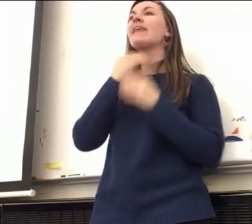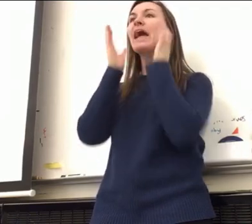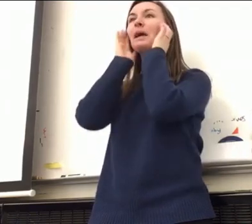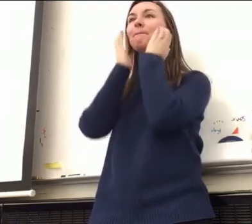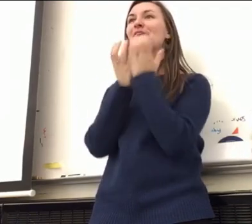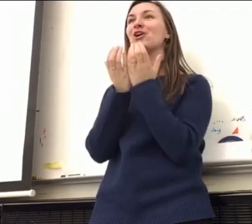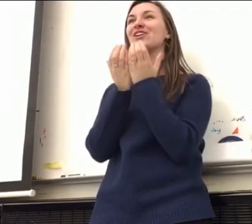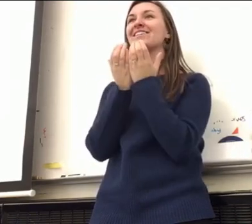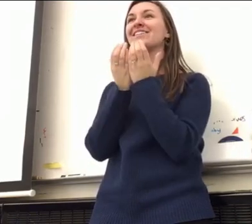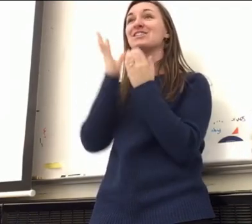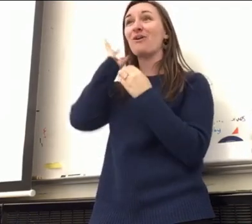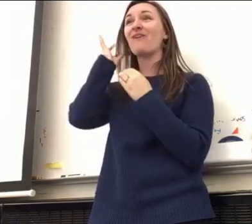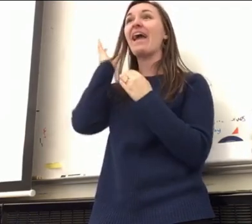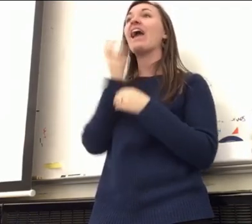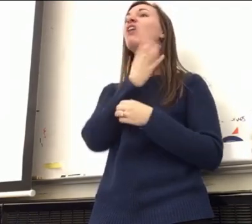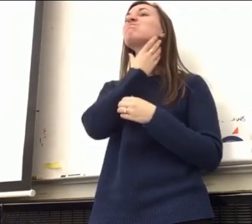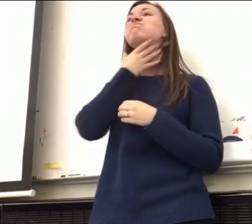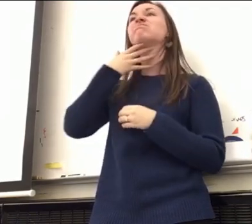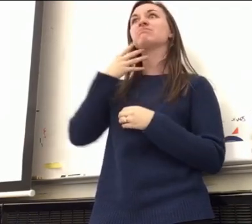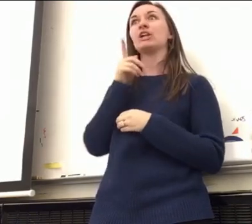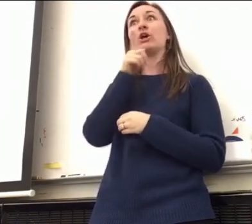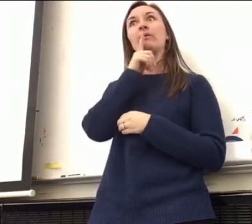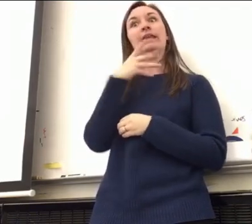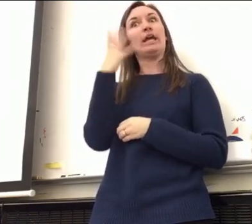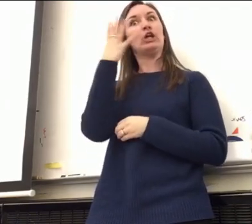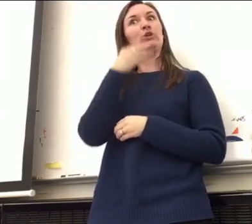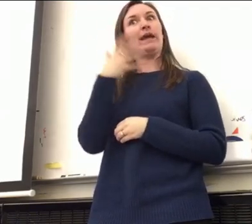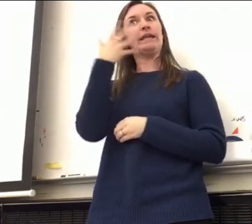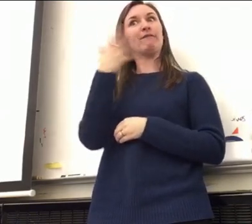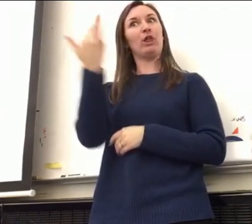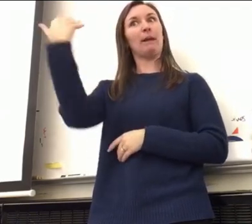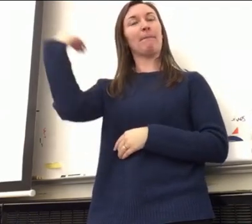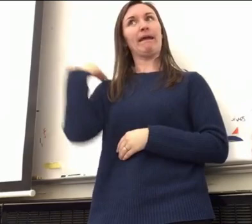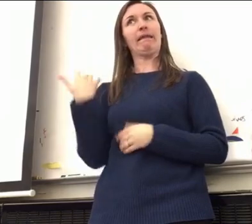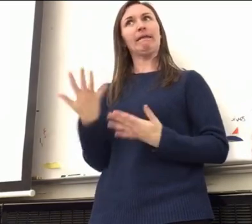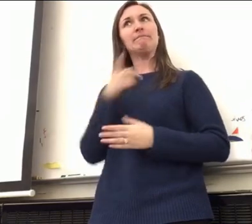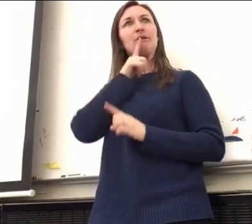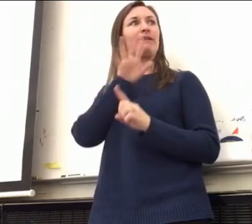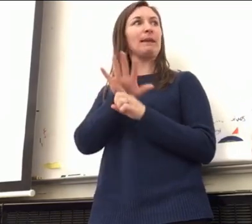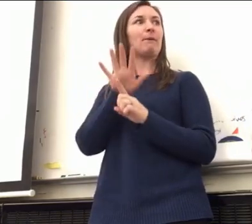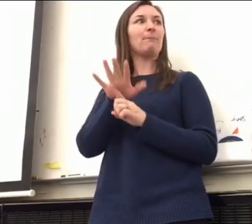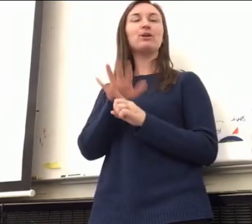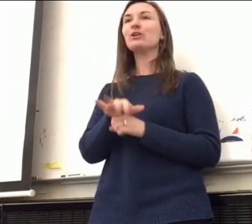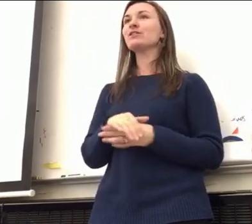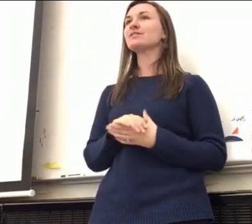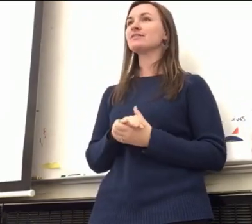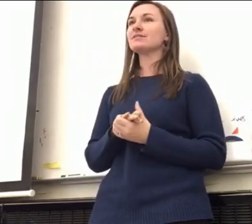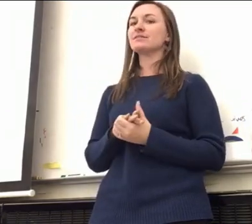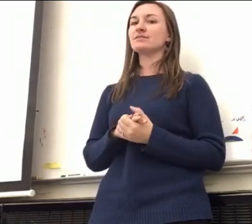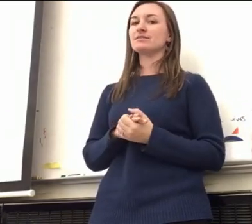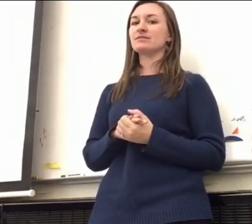It was a pretty great, attractive look back in the old days. Now, what?